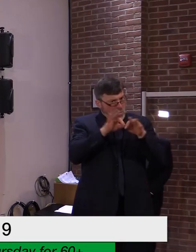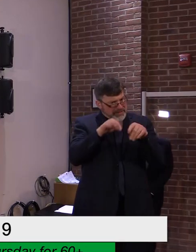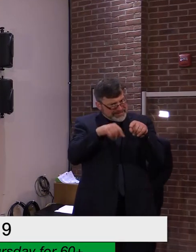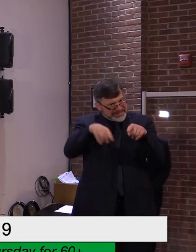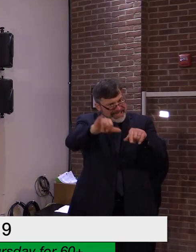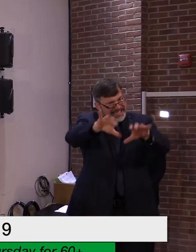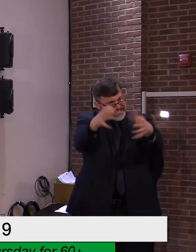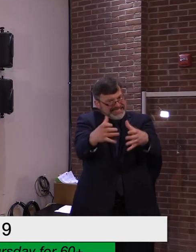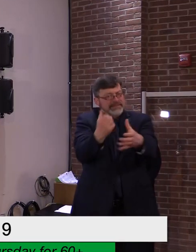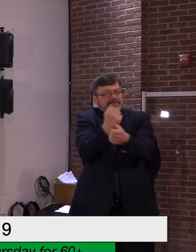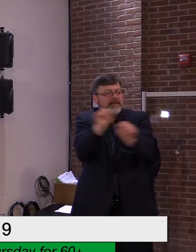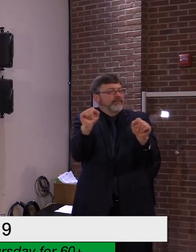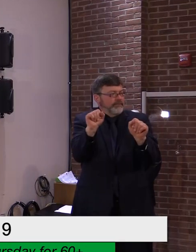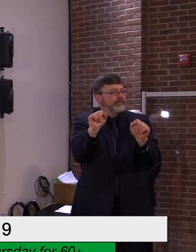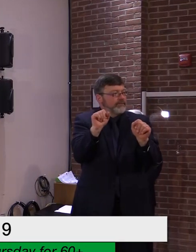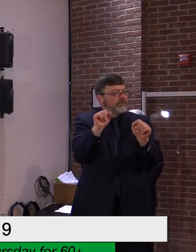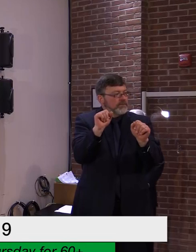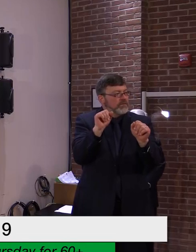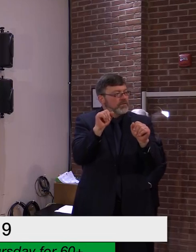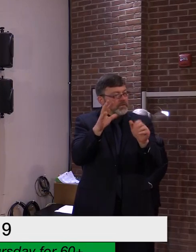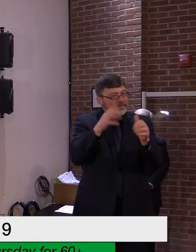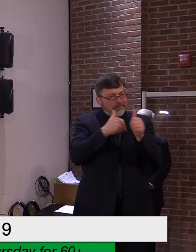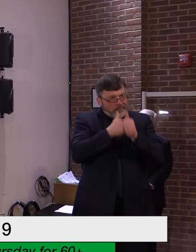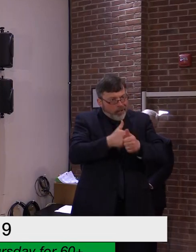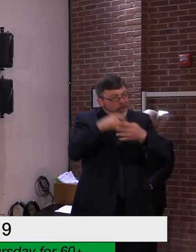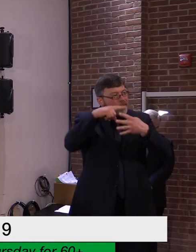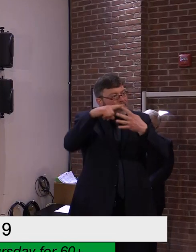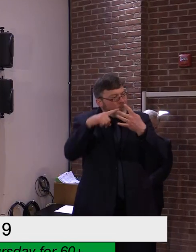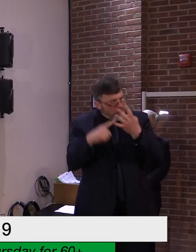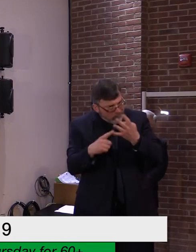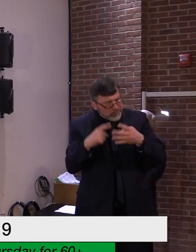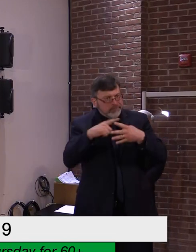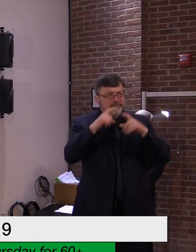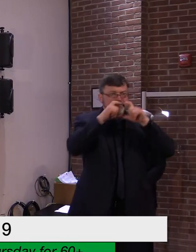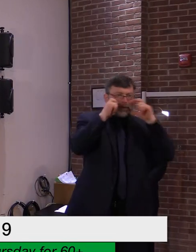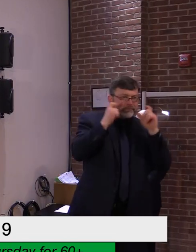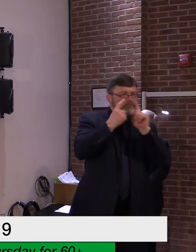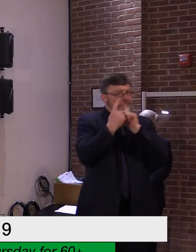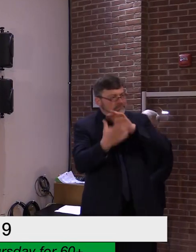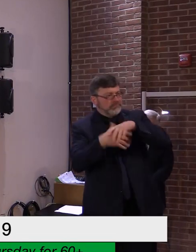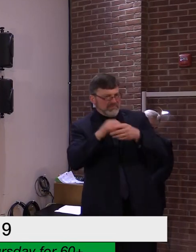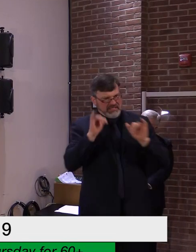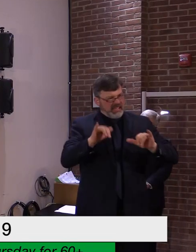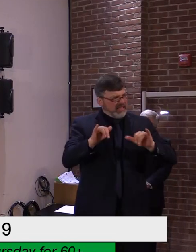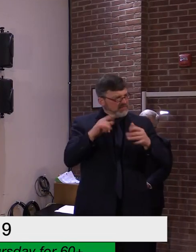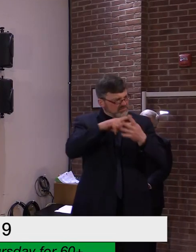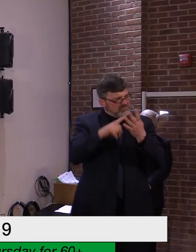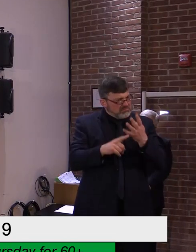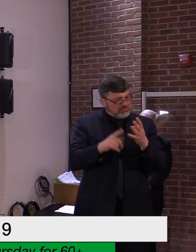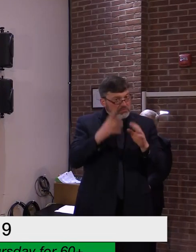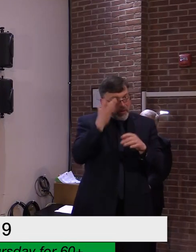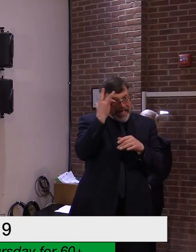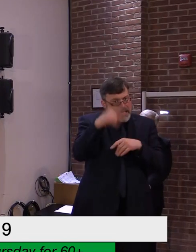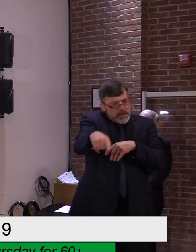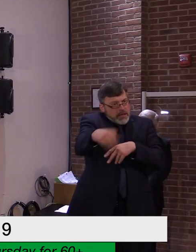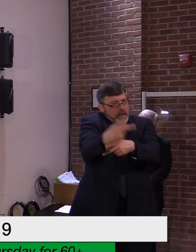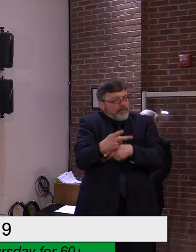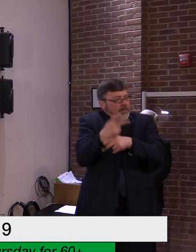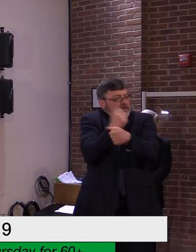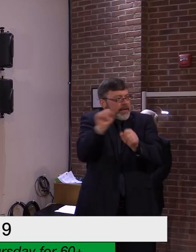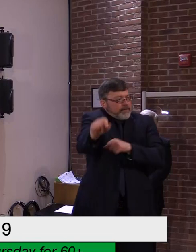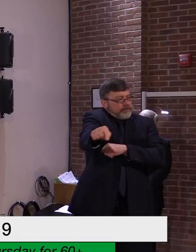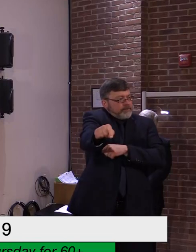guidance and not potentially transmitting or exposing them to COVID. Well, now, as you've seen,